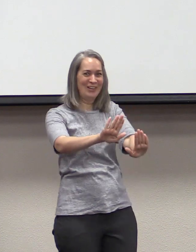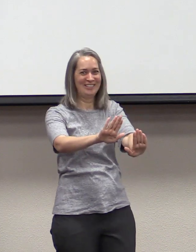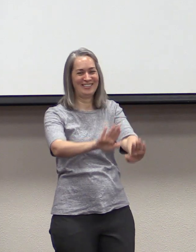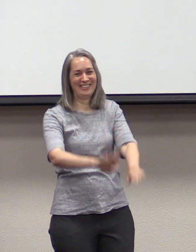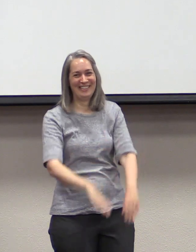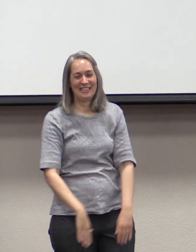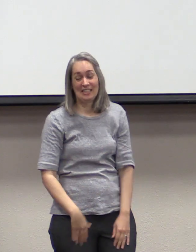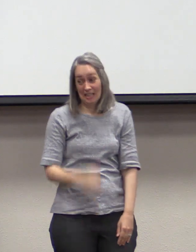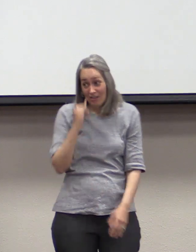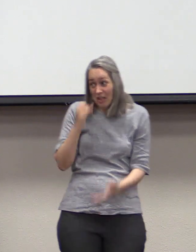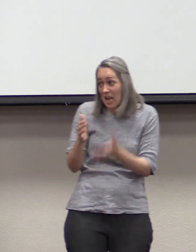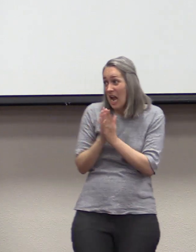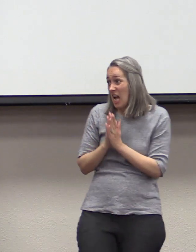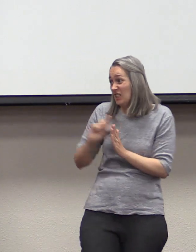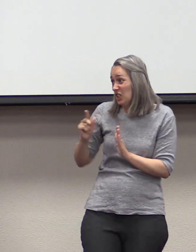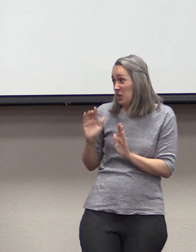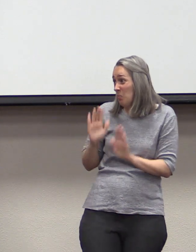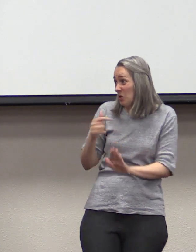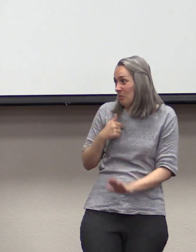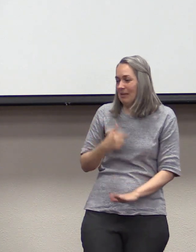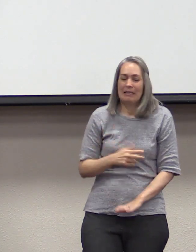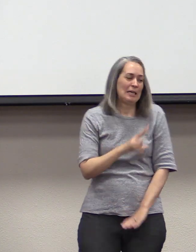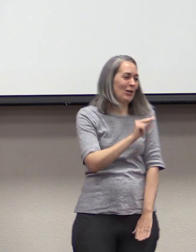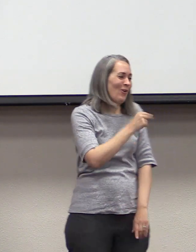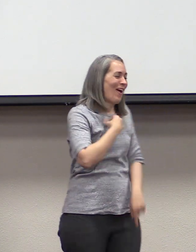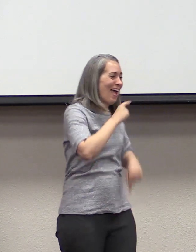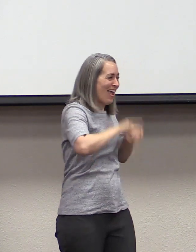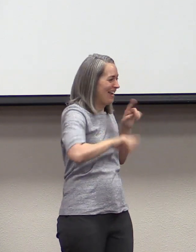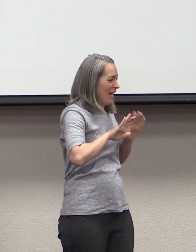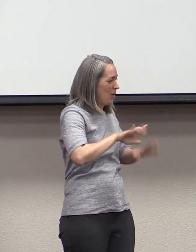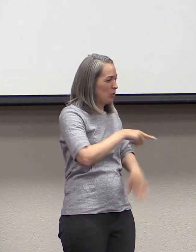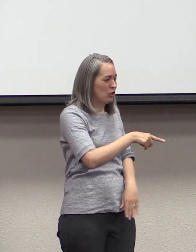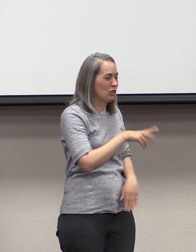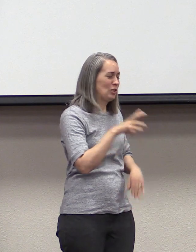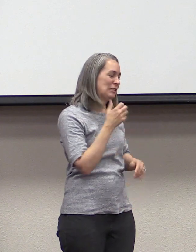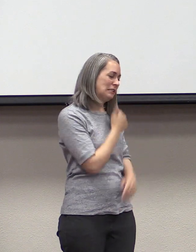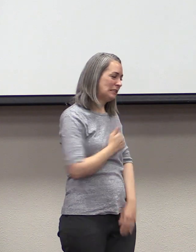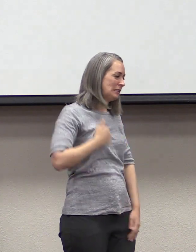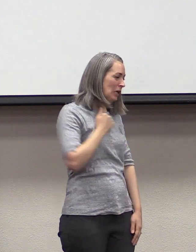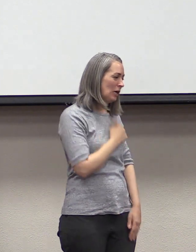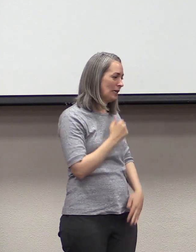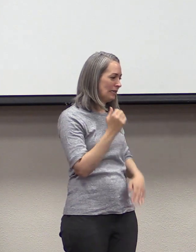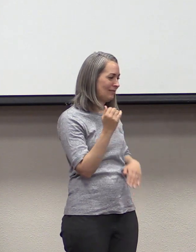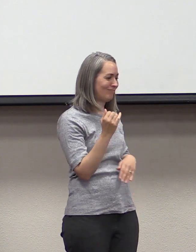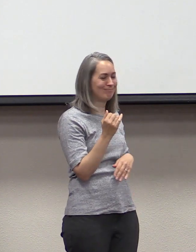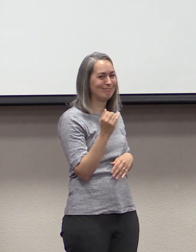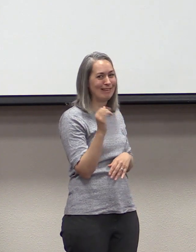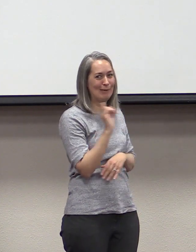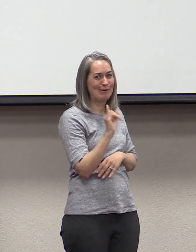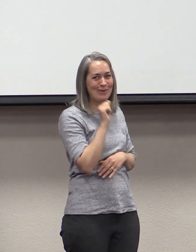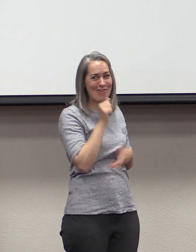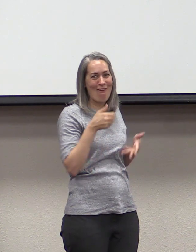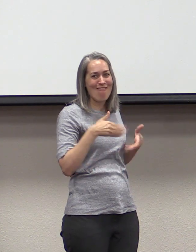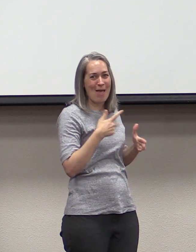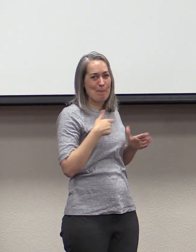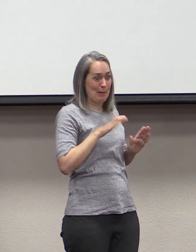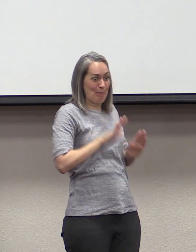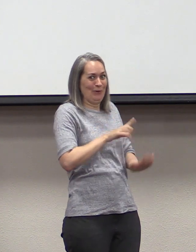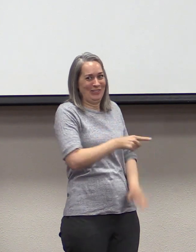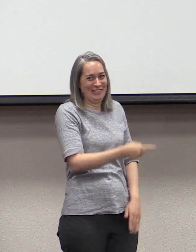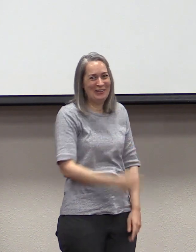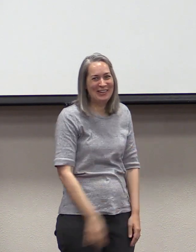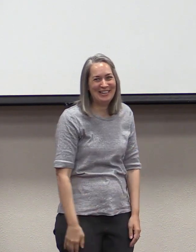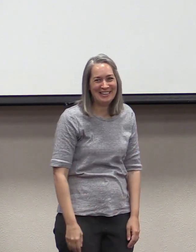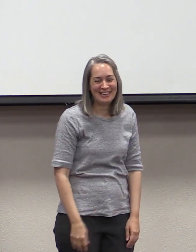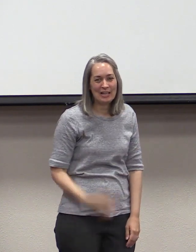if they asked, just give me a push. No, I can't give you a push. I'm sorry. Insurance does not allow me to do that. And so we would have